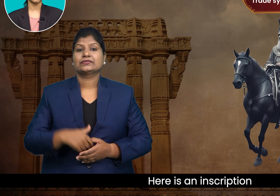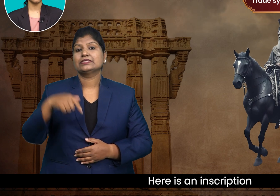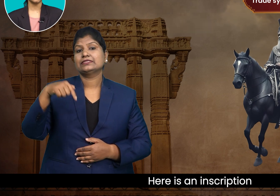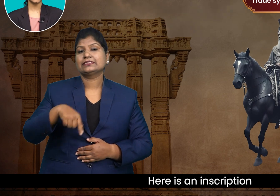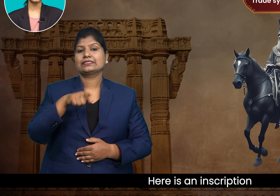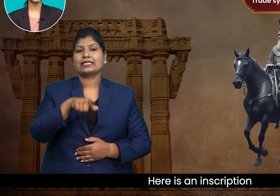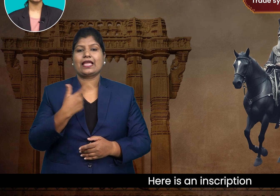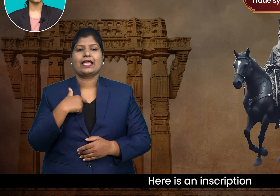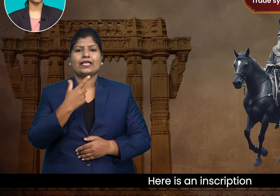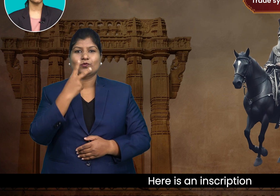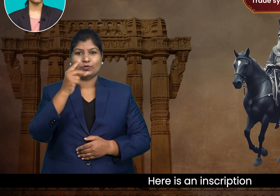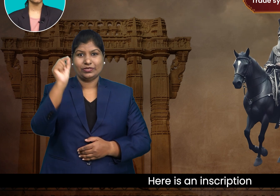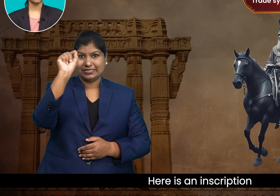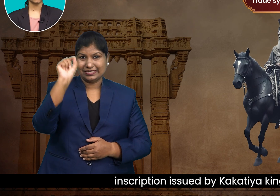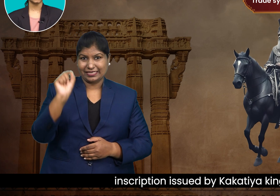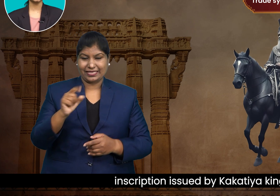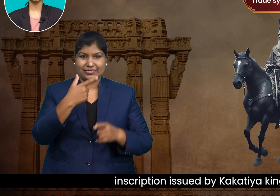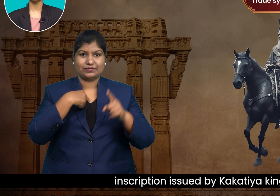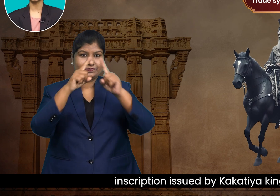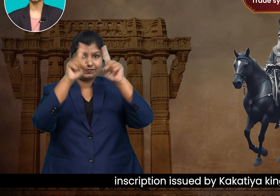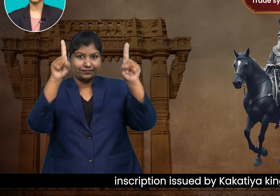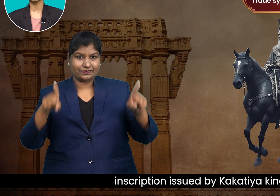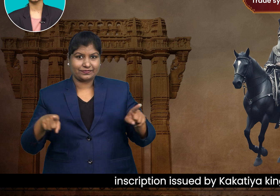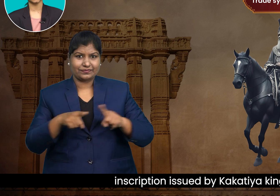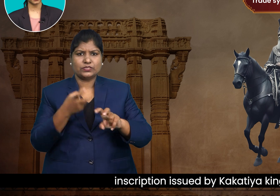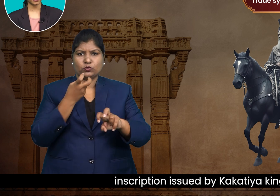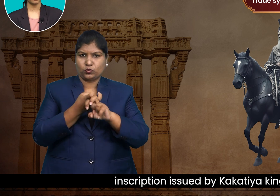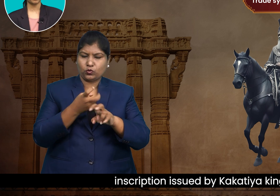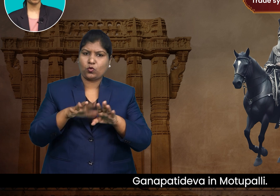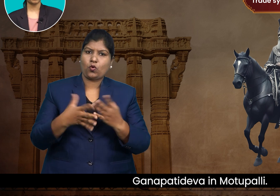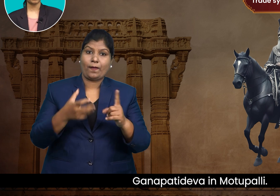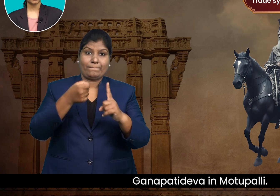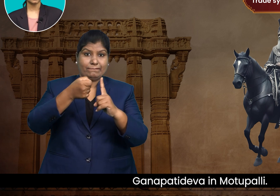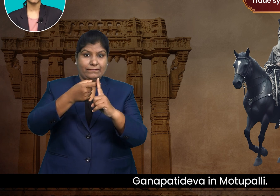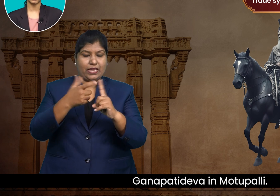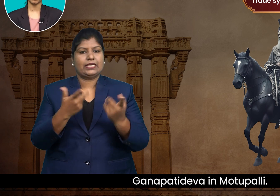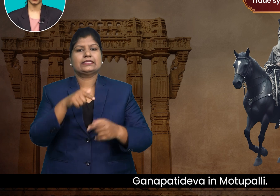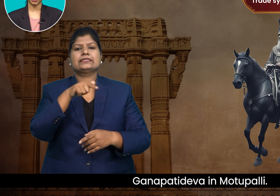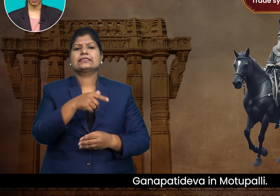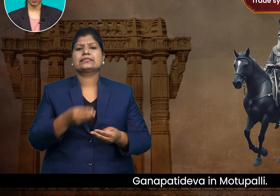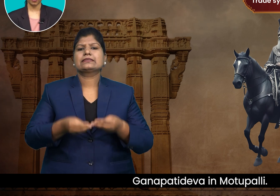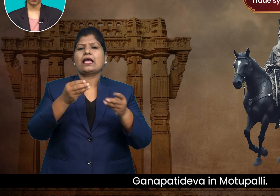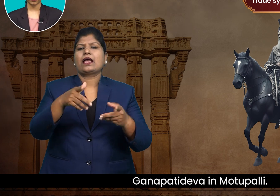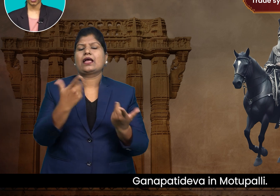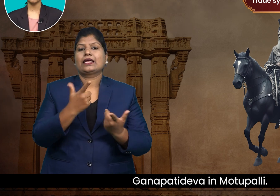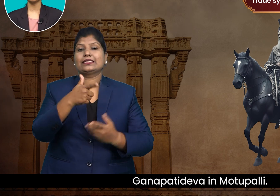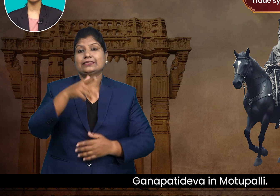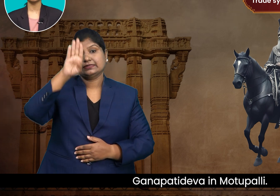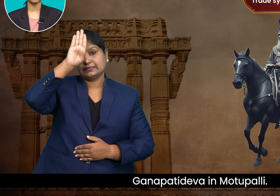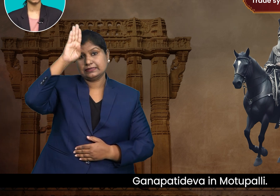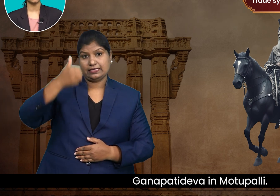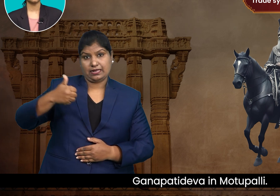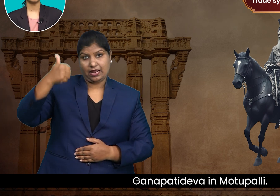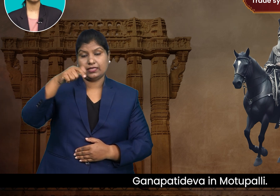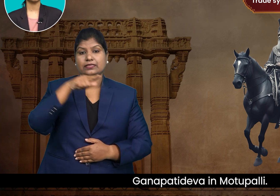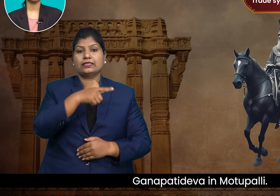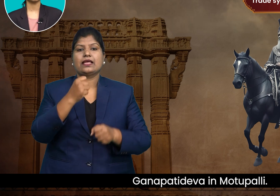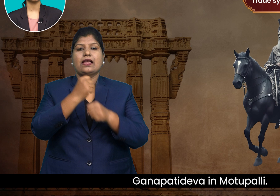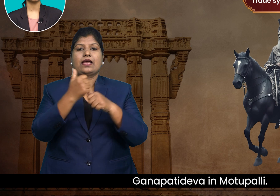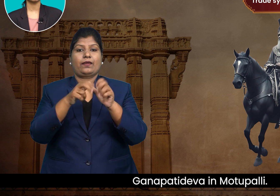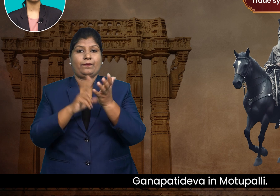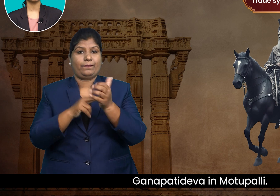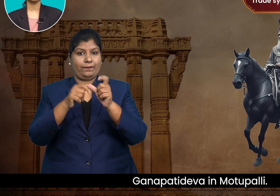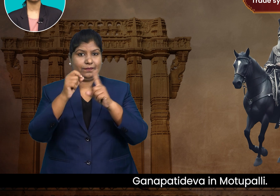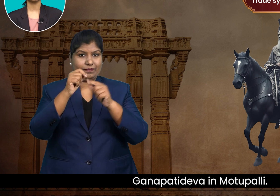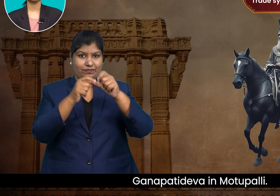Here is an inscription issued by Kakatiya king Ganapati-Deva in Motupalli.